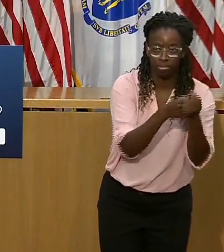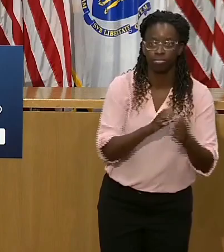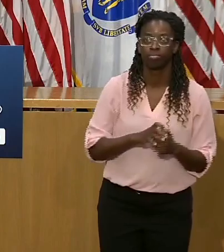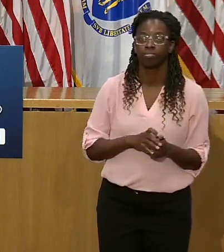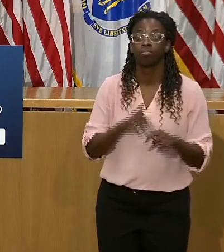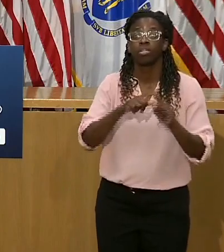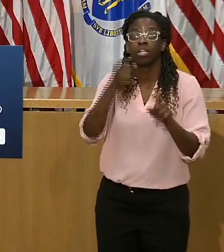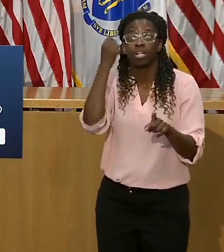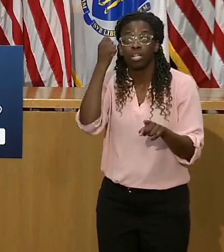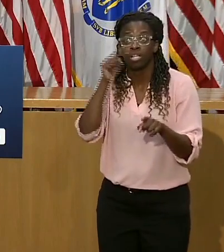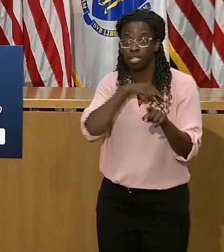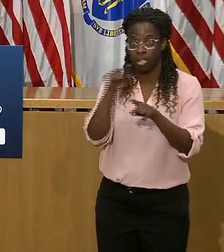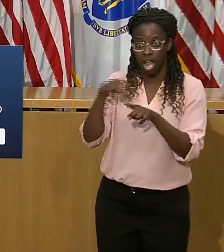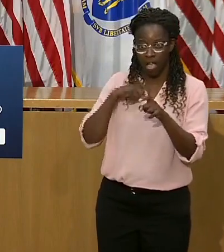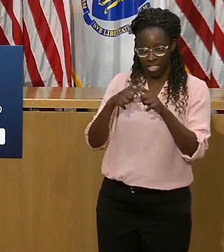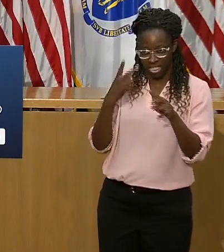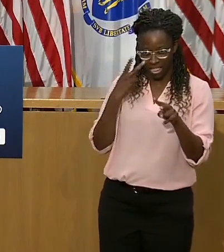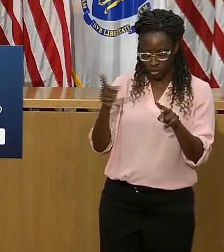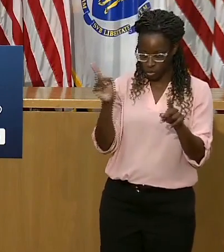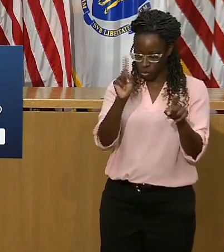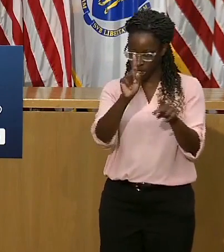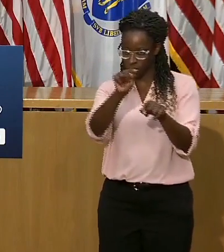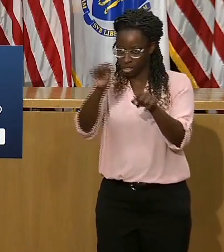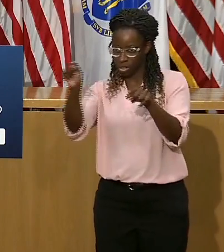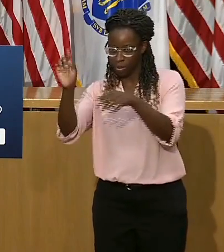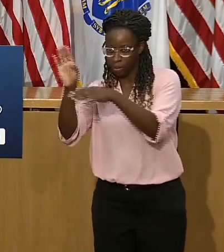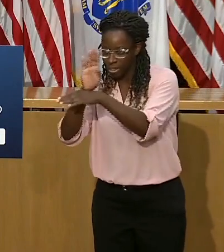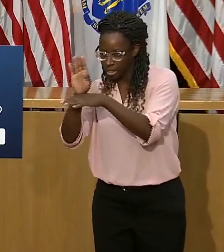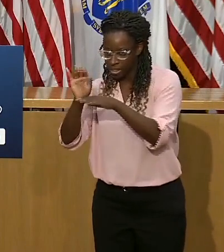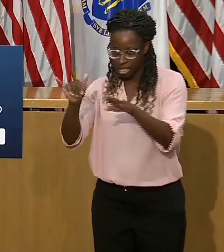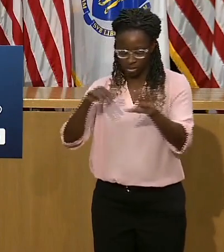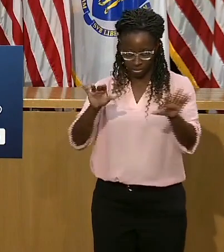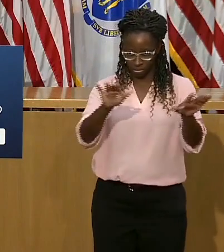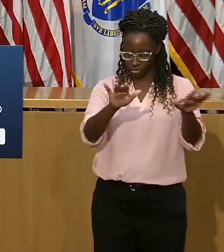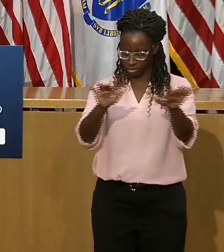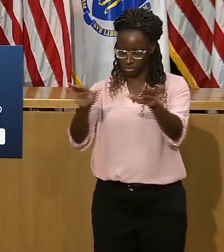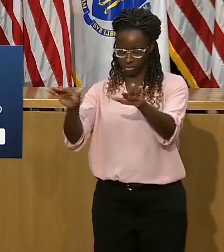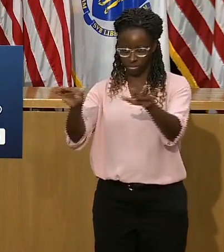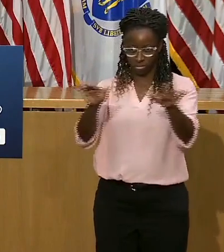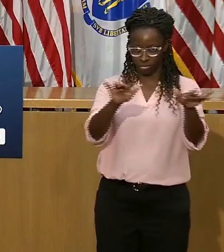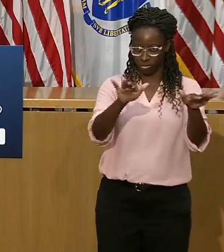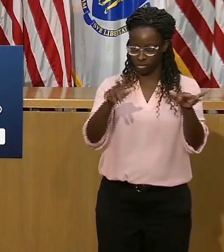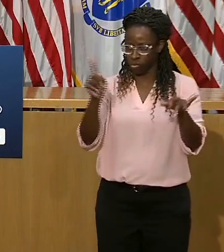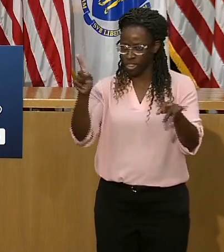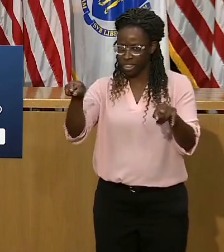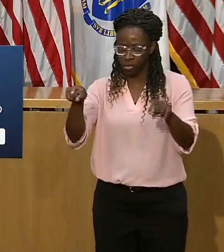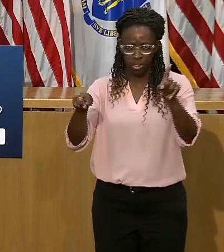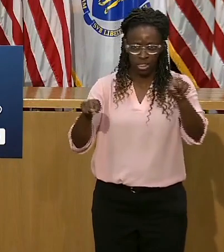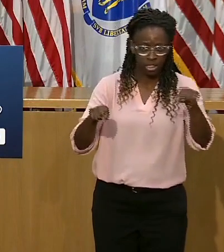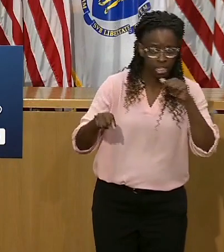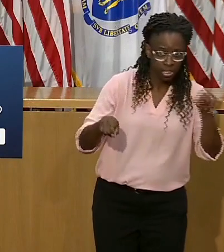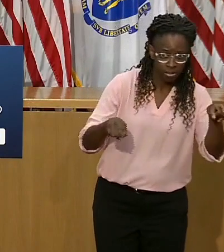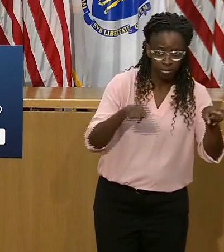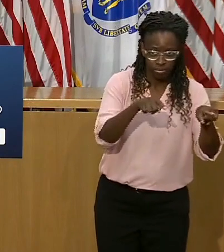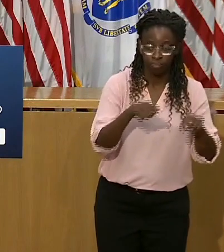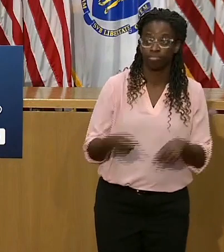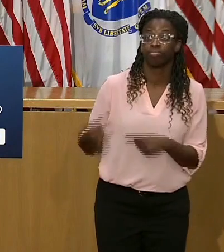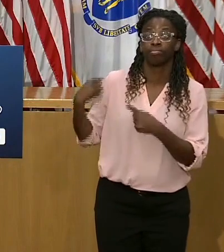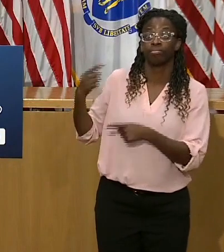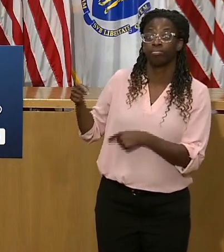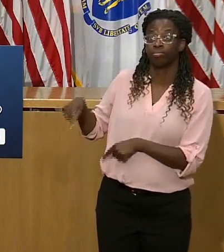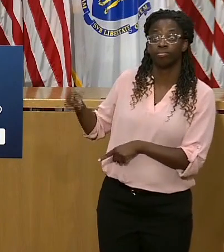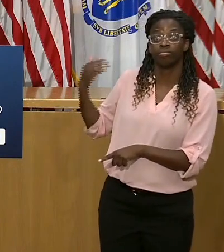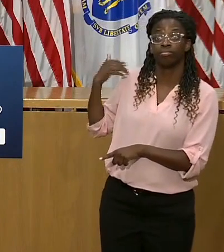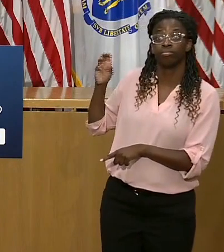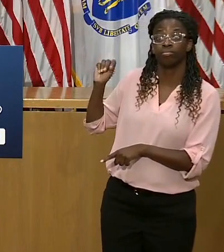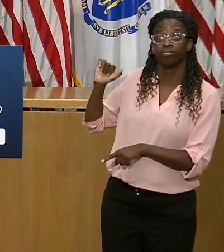by COVID. When the Masco Capital Corporation stood up a program early on, back in March, it was a $20 million loan program, and